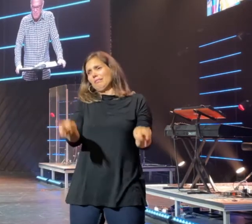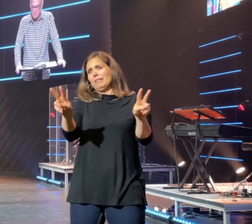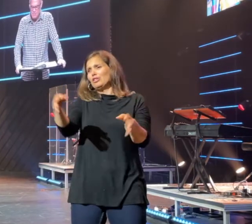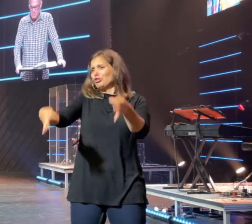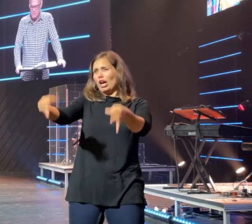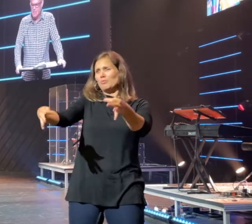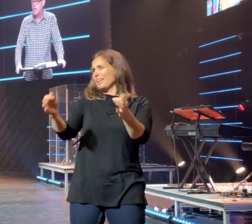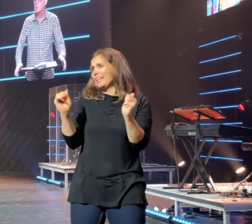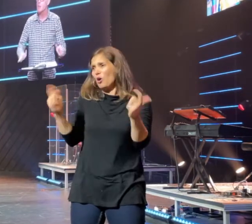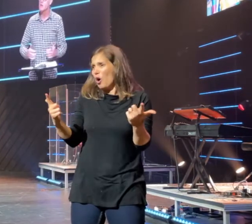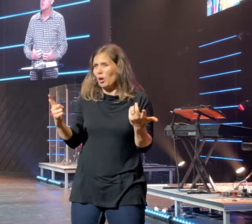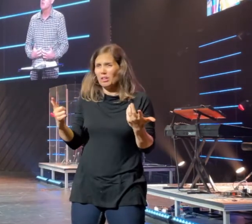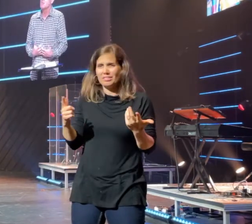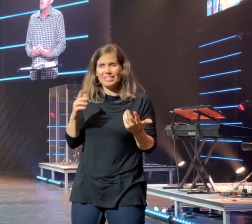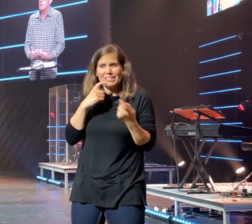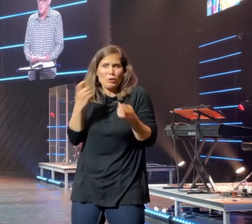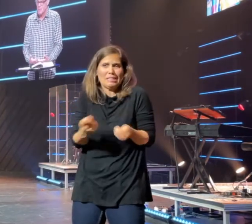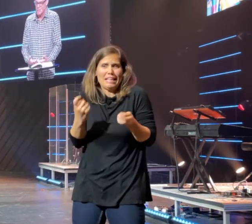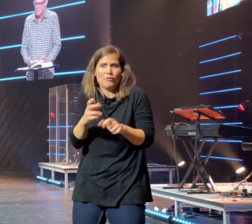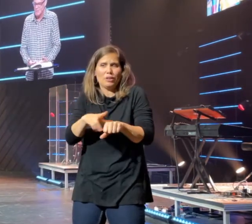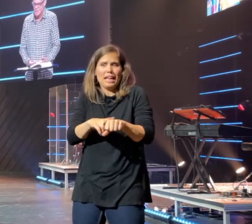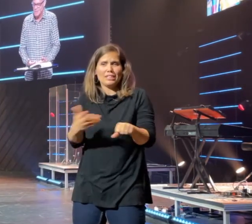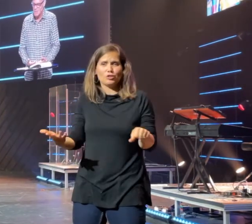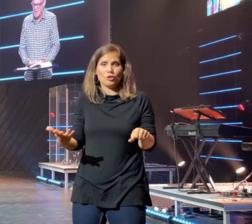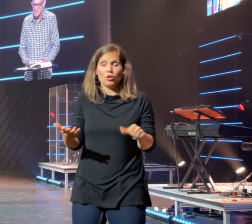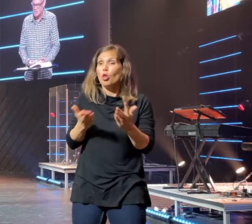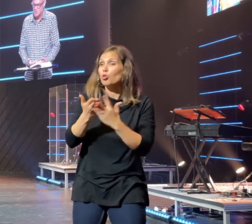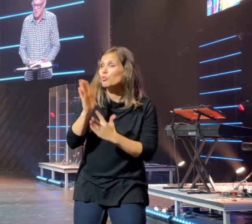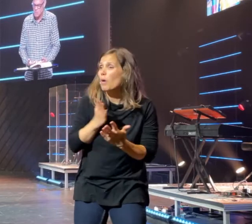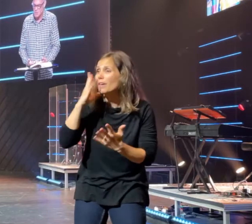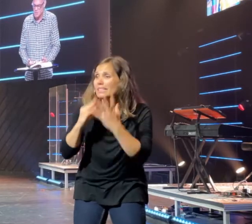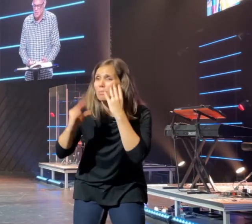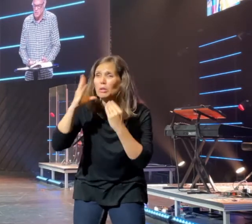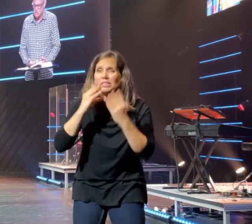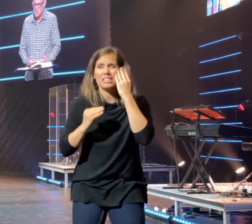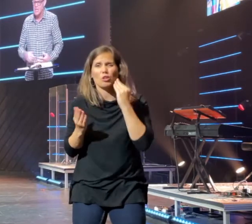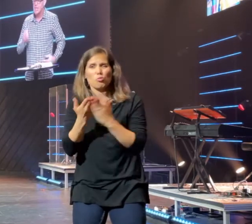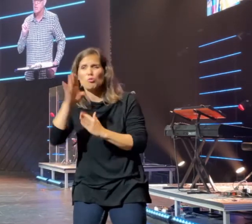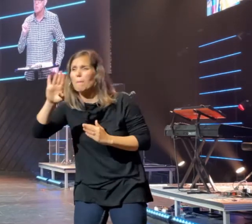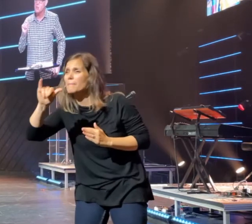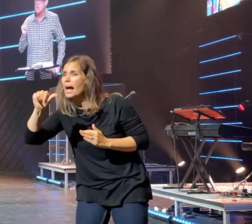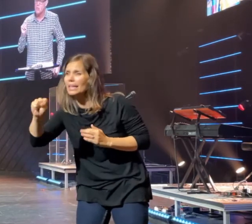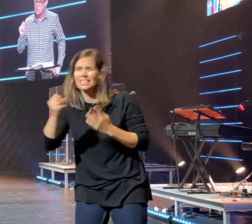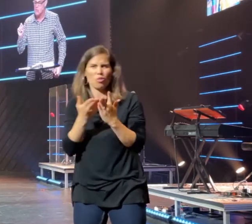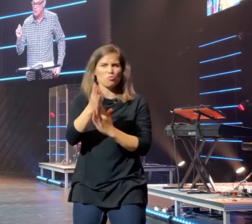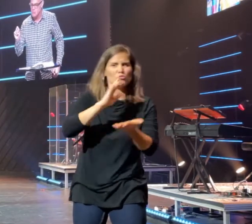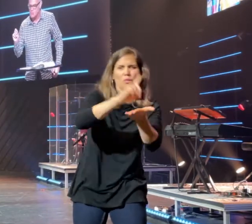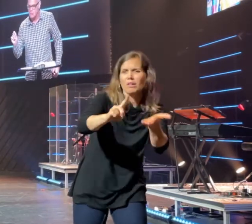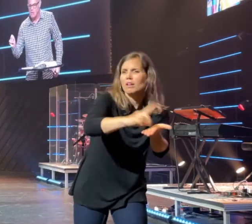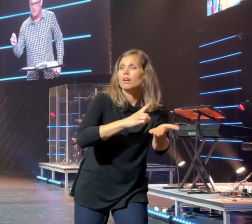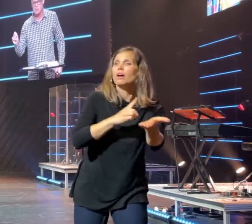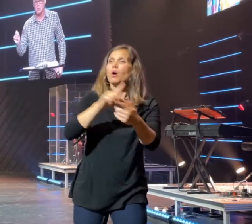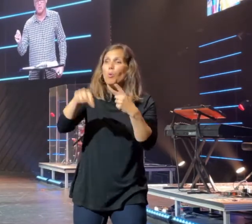life. They come from our experiences. They come from our biases. They come from our prejudices. Exposing those